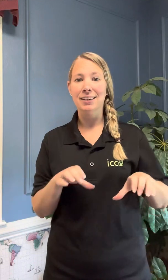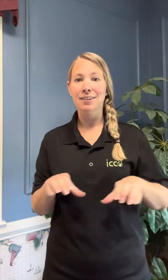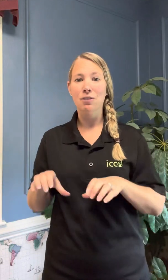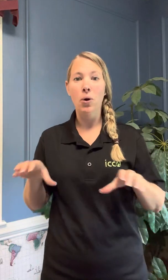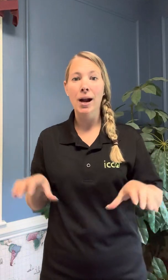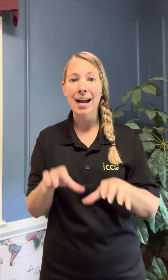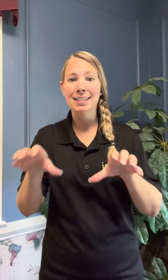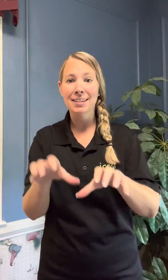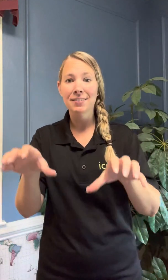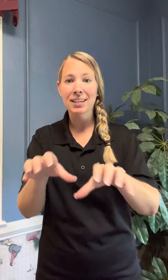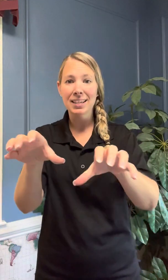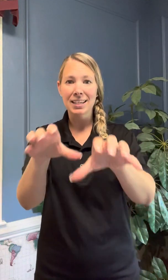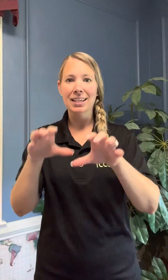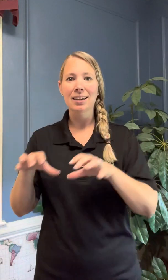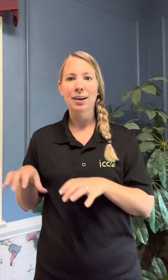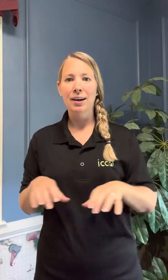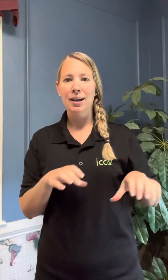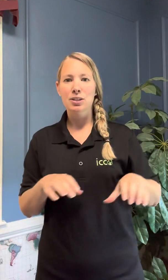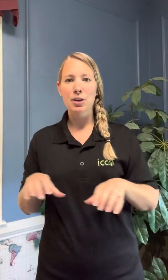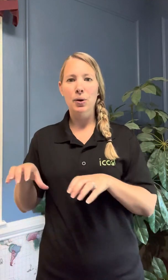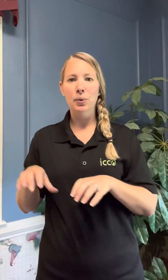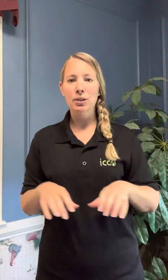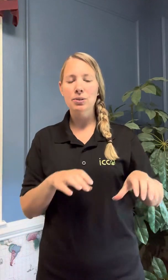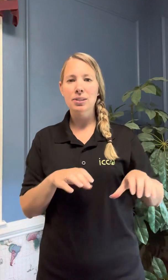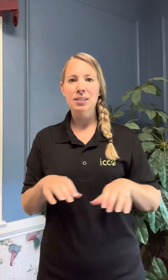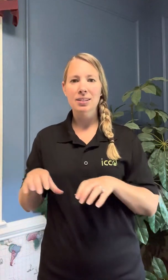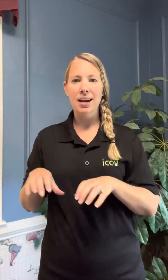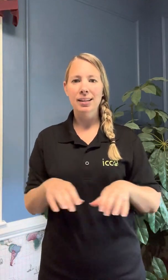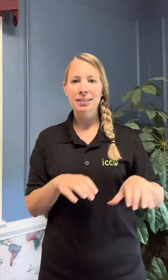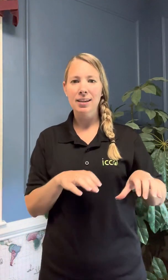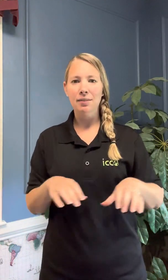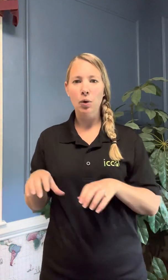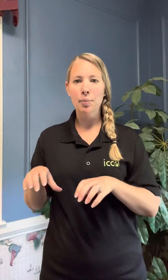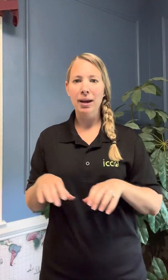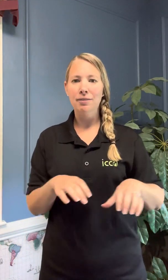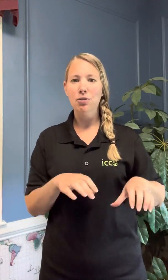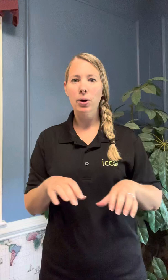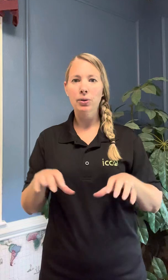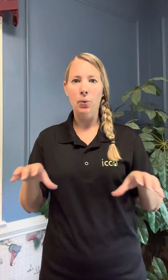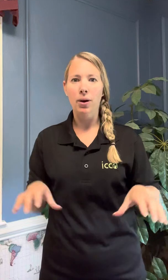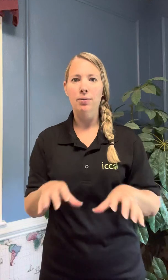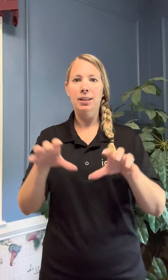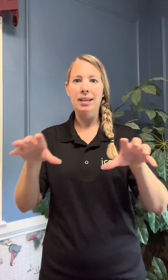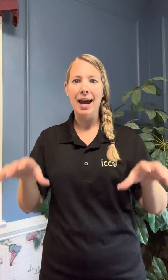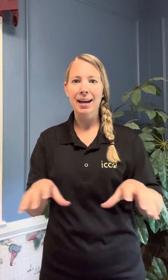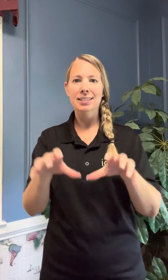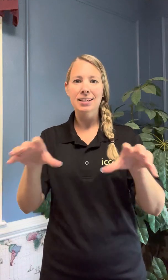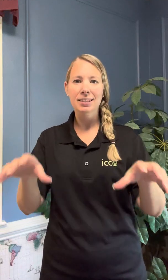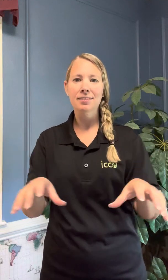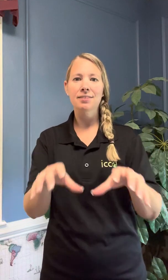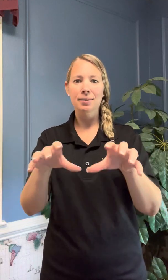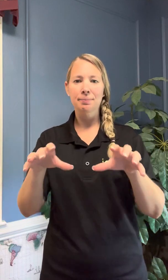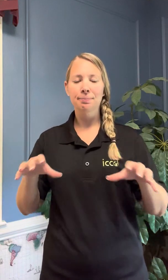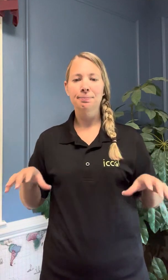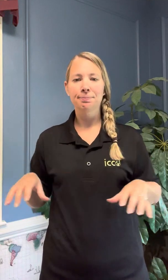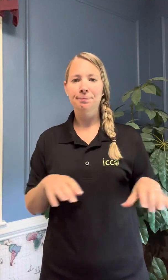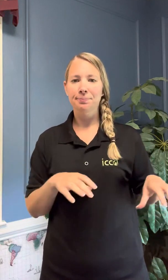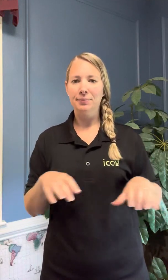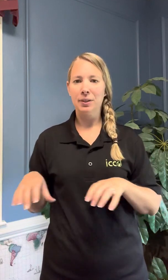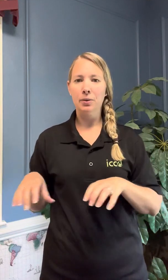Active or activity. So we use these signs kind of going back and forth or really active. Either way,